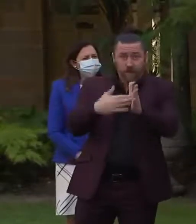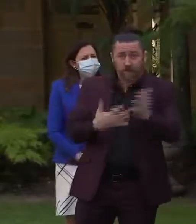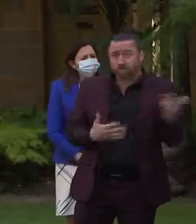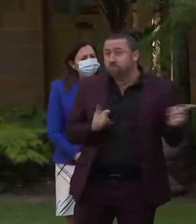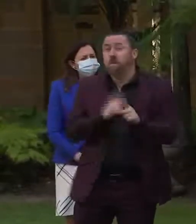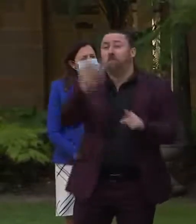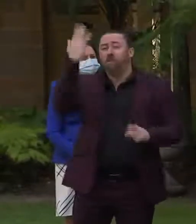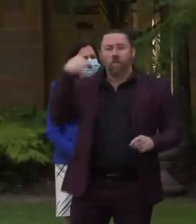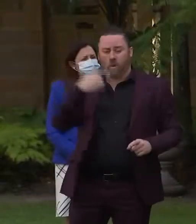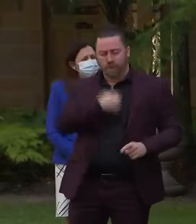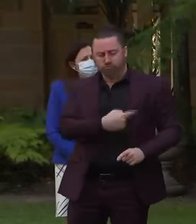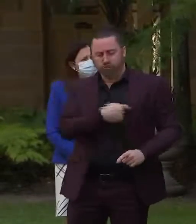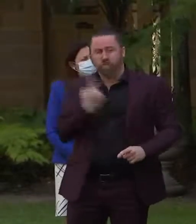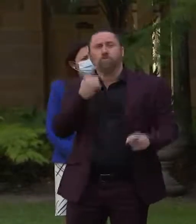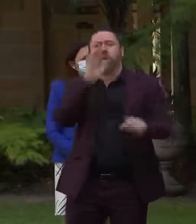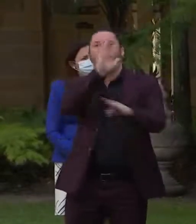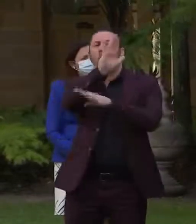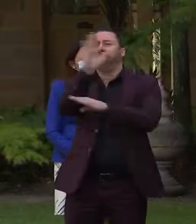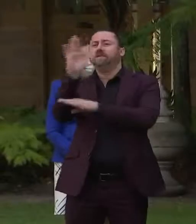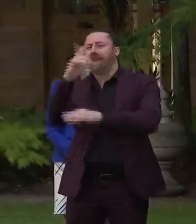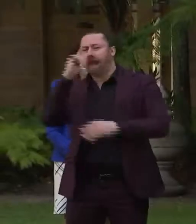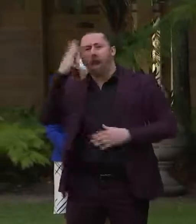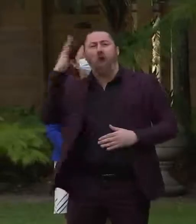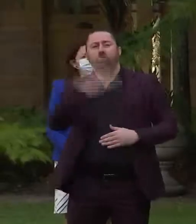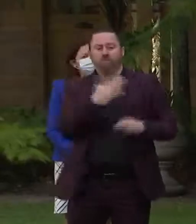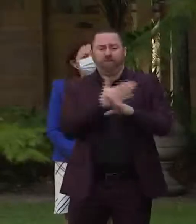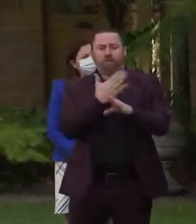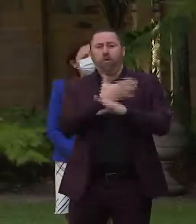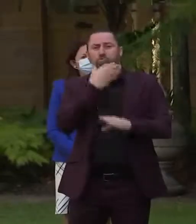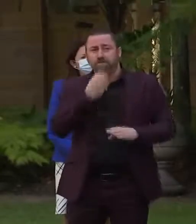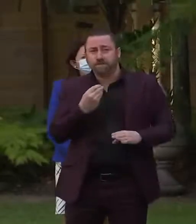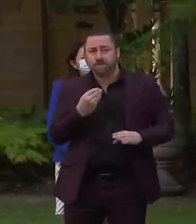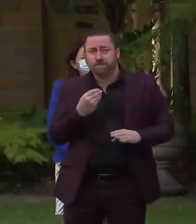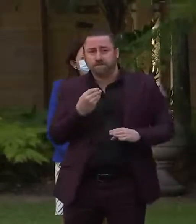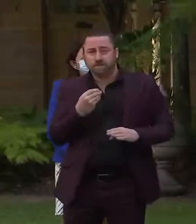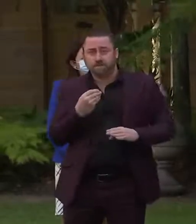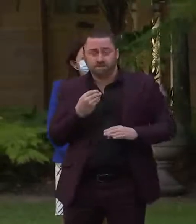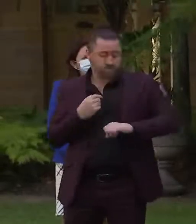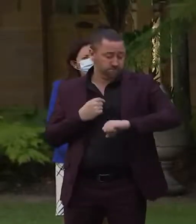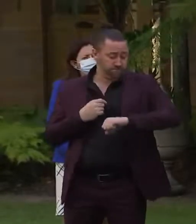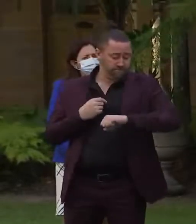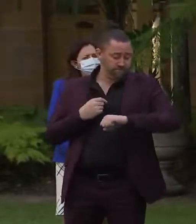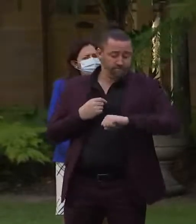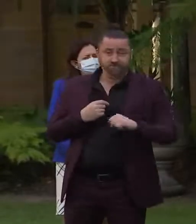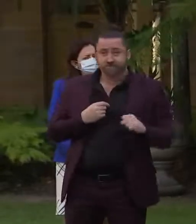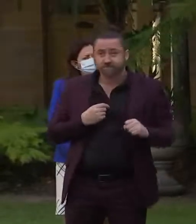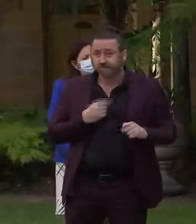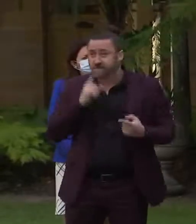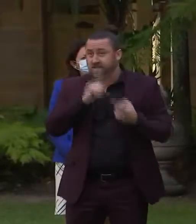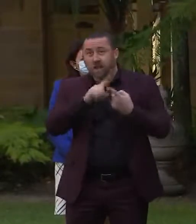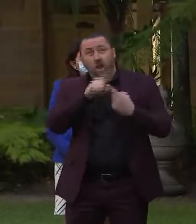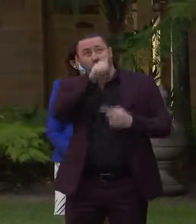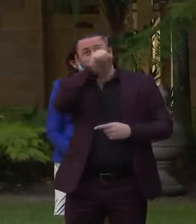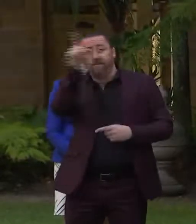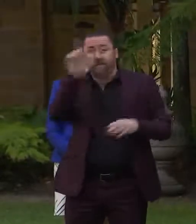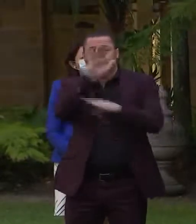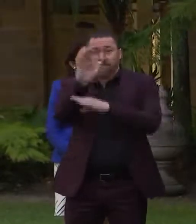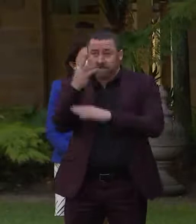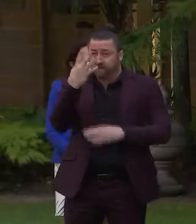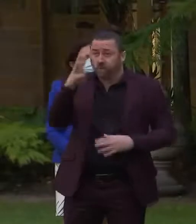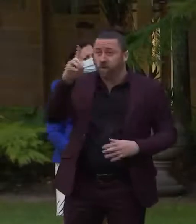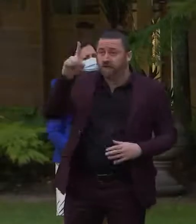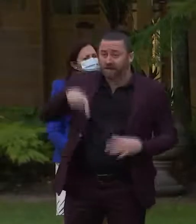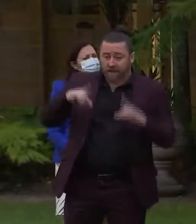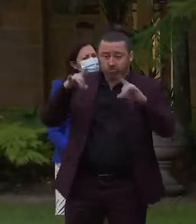promised that all Australians stuck overseas would be back by Christmas. Now there's still 40,000 odd Australians waiting to come